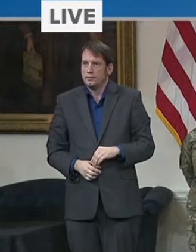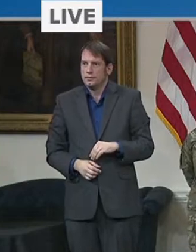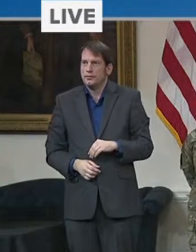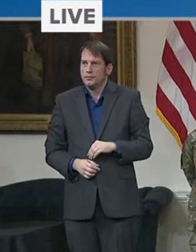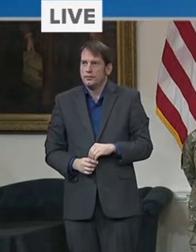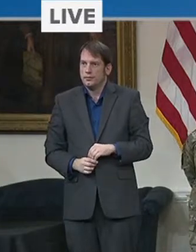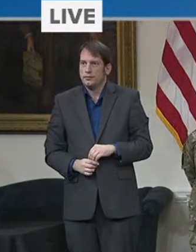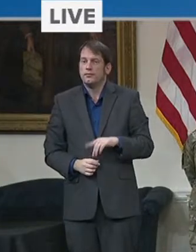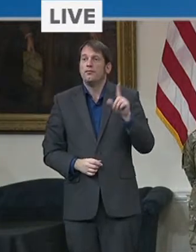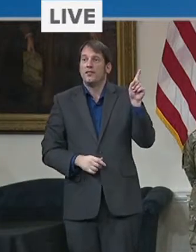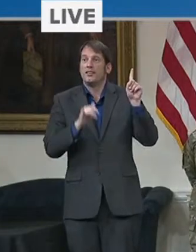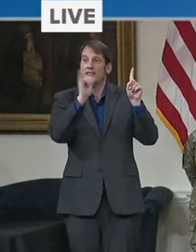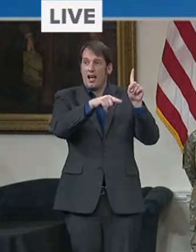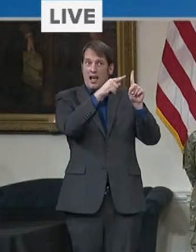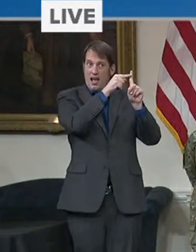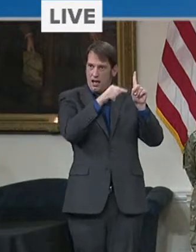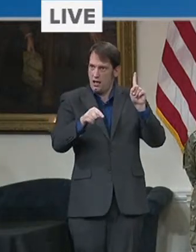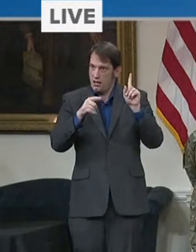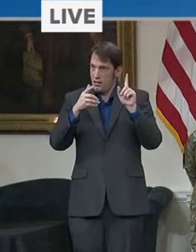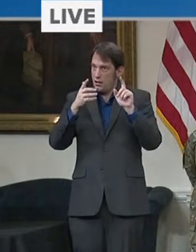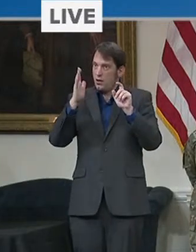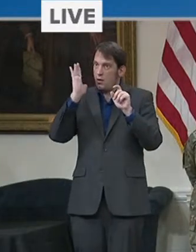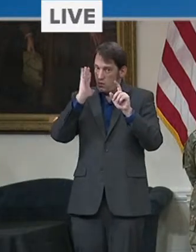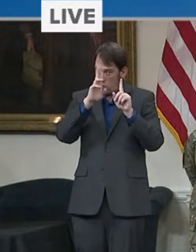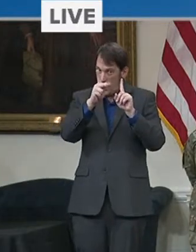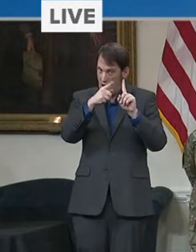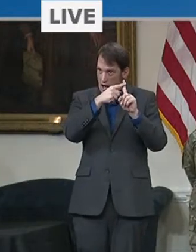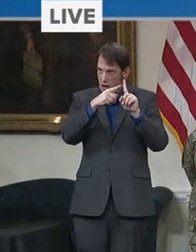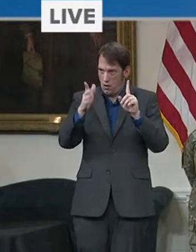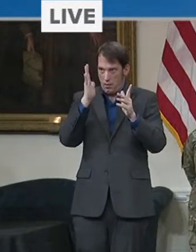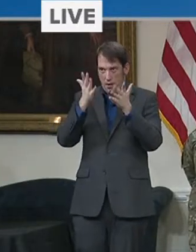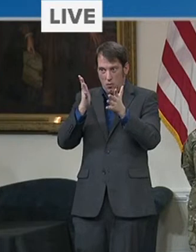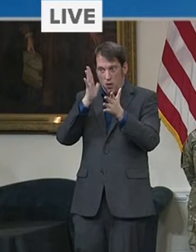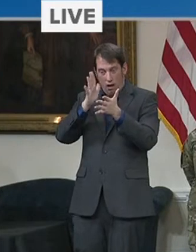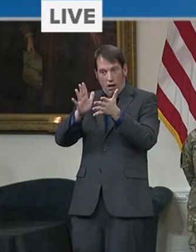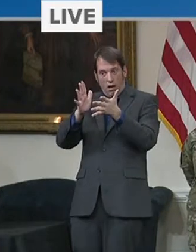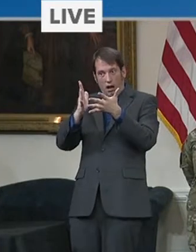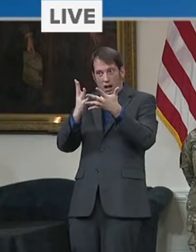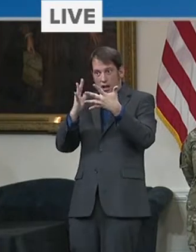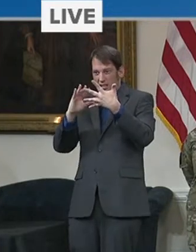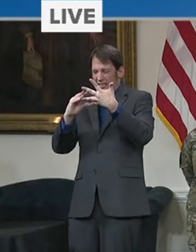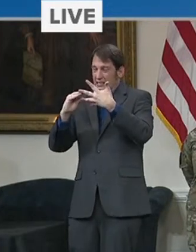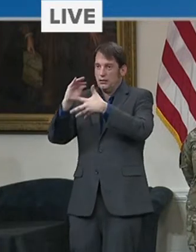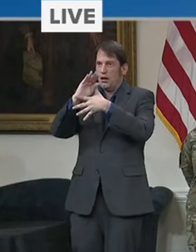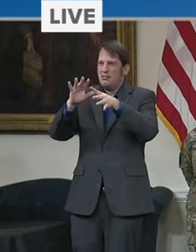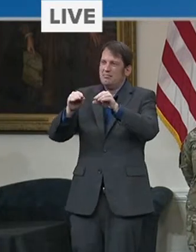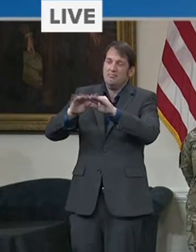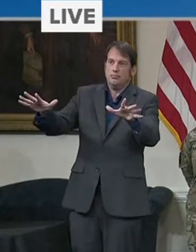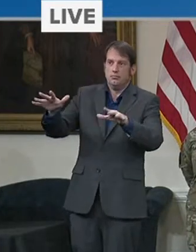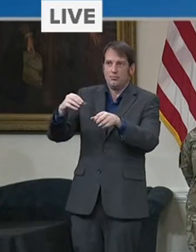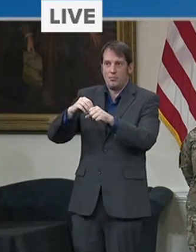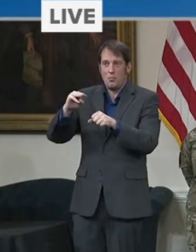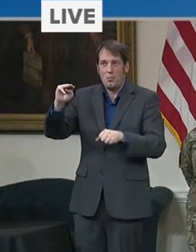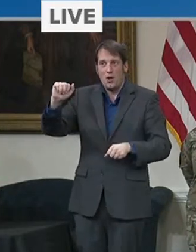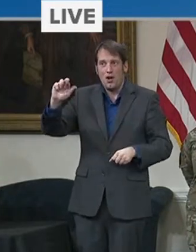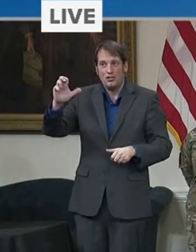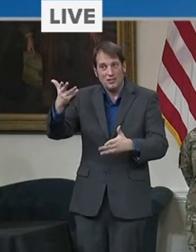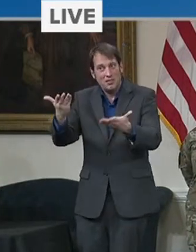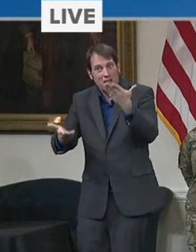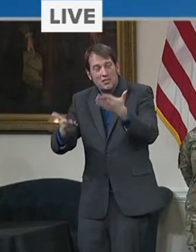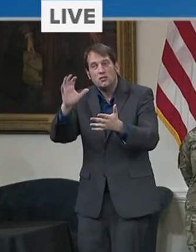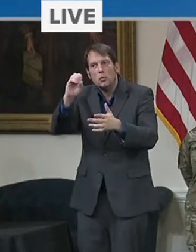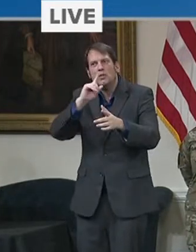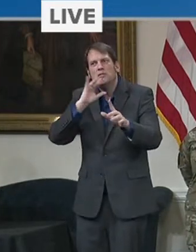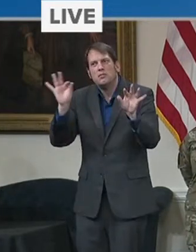active surveillance and research to identify other variants of COVID-19 and their impact is another